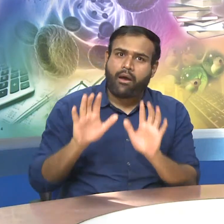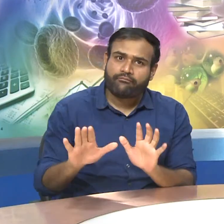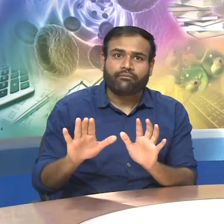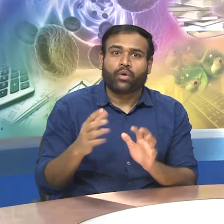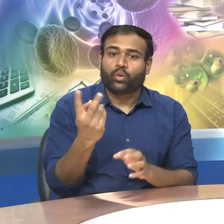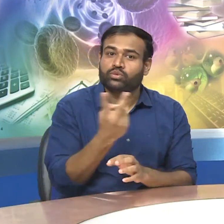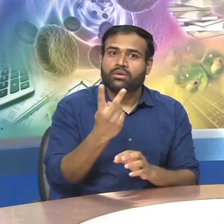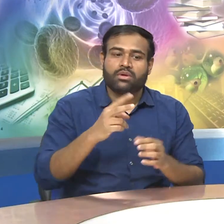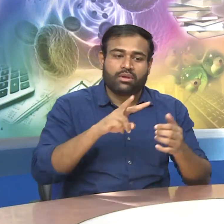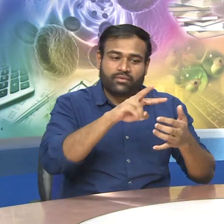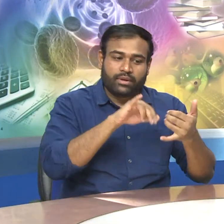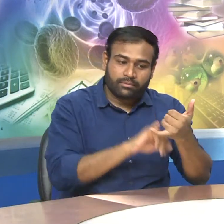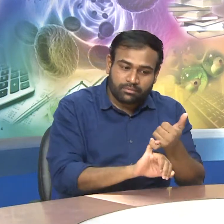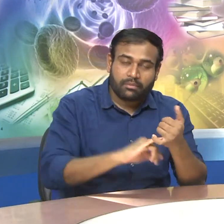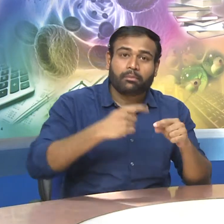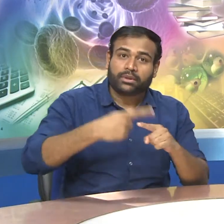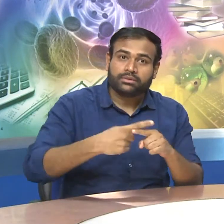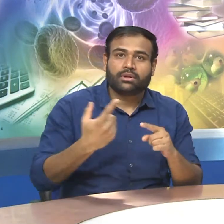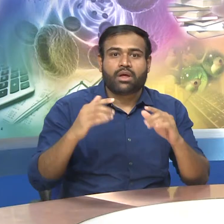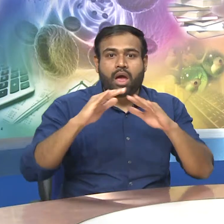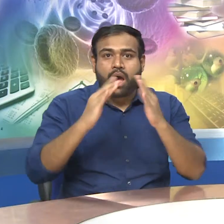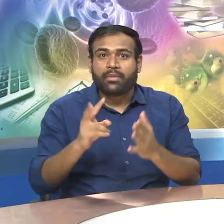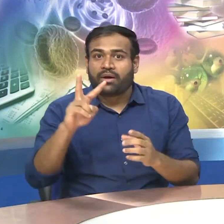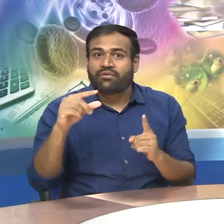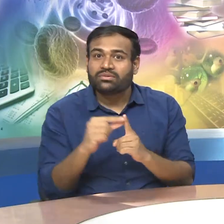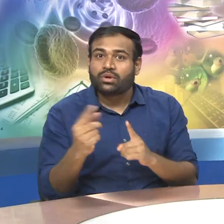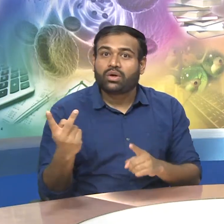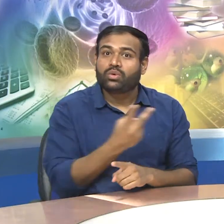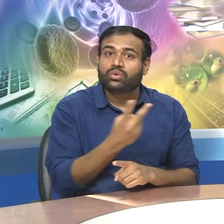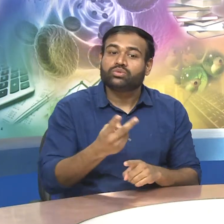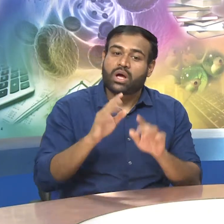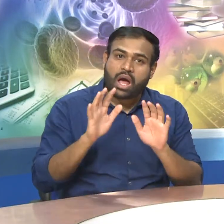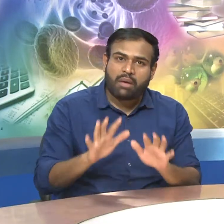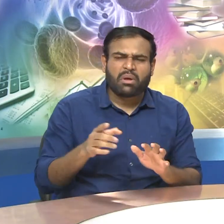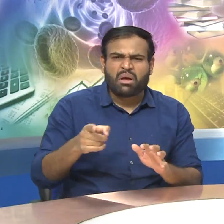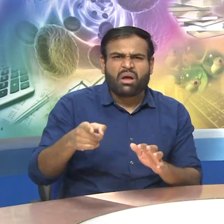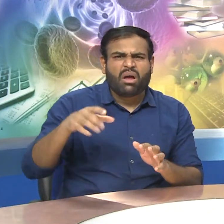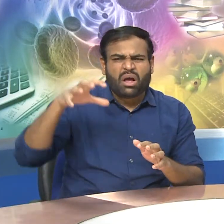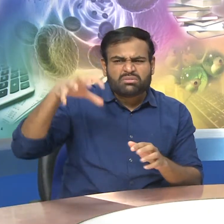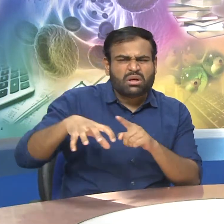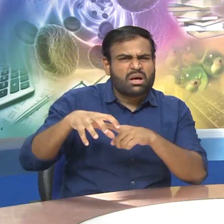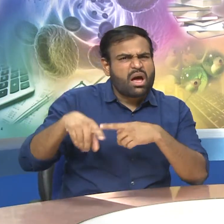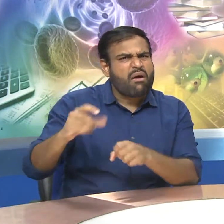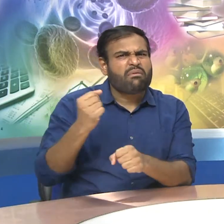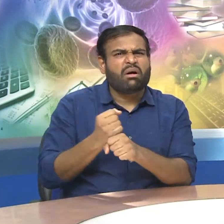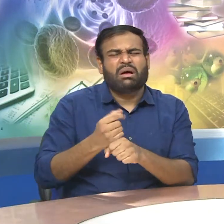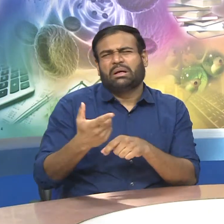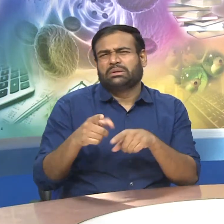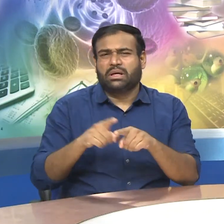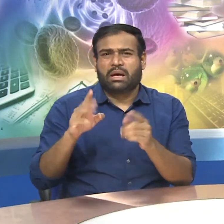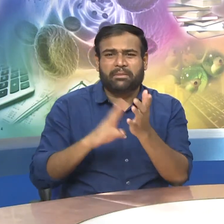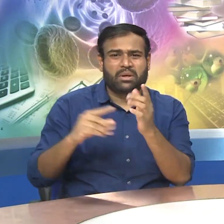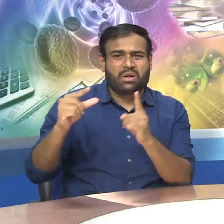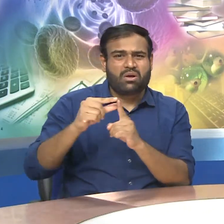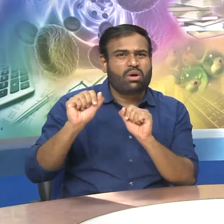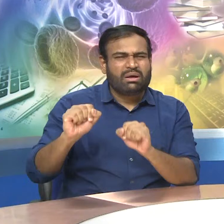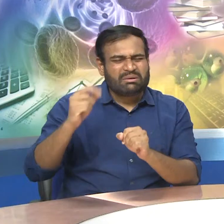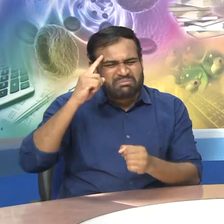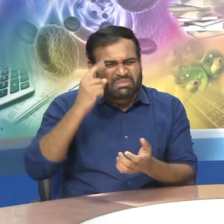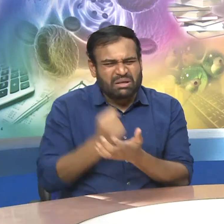Similarly, if a state has a council and the Assembly wants it to be